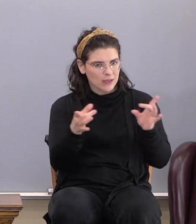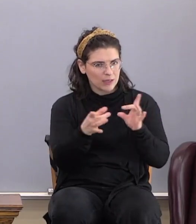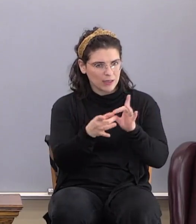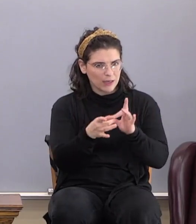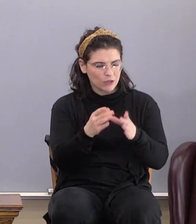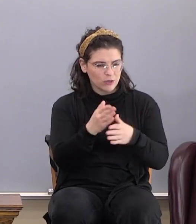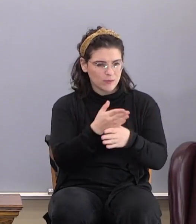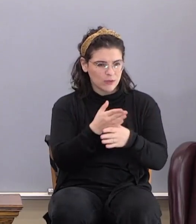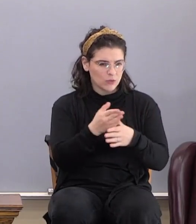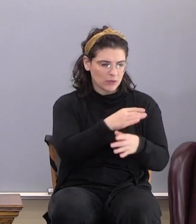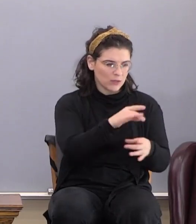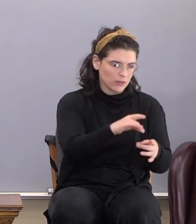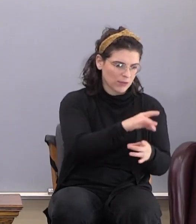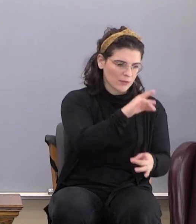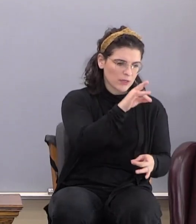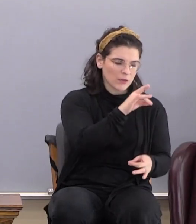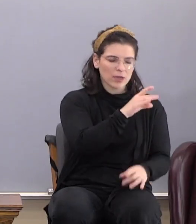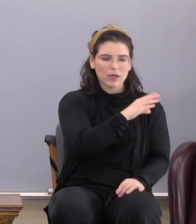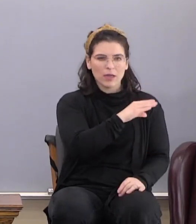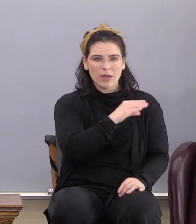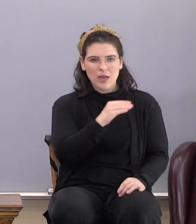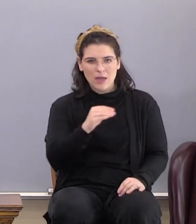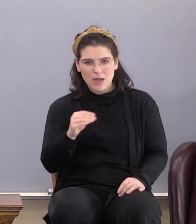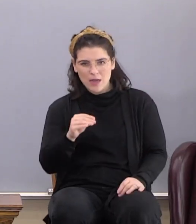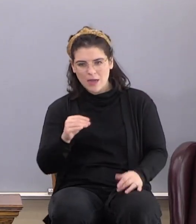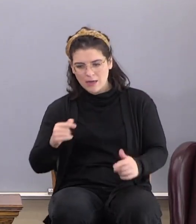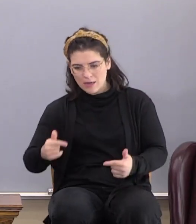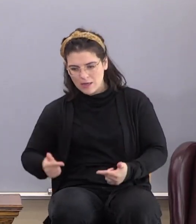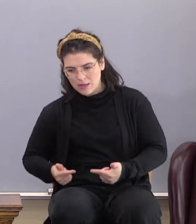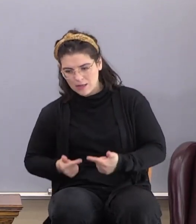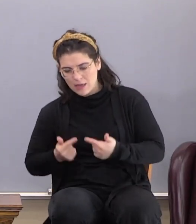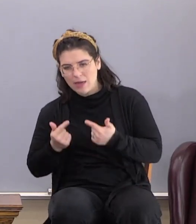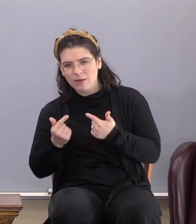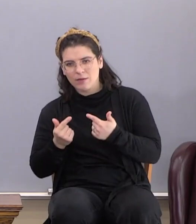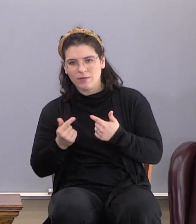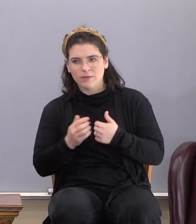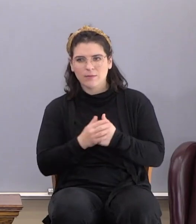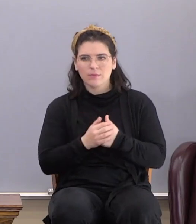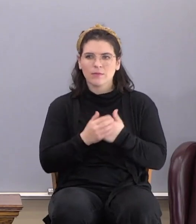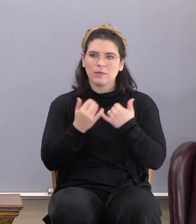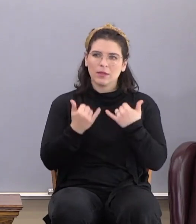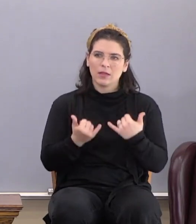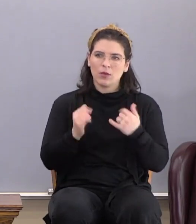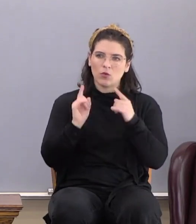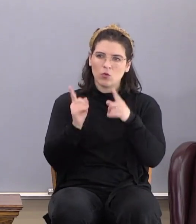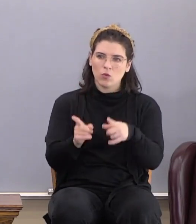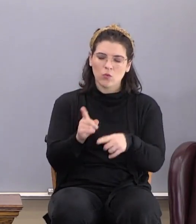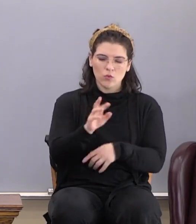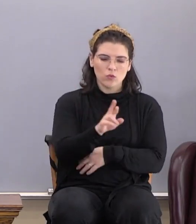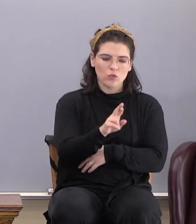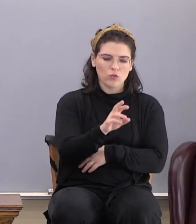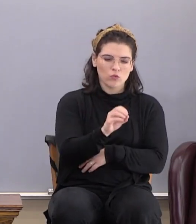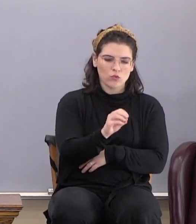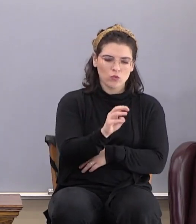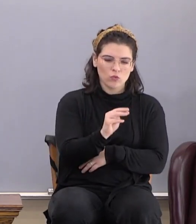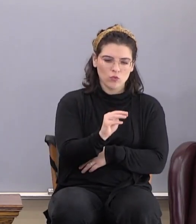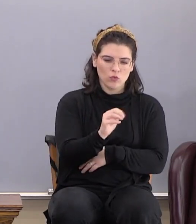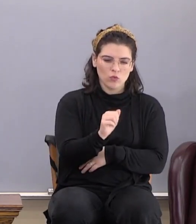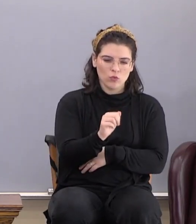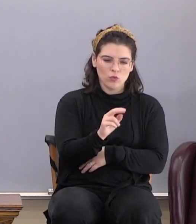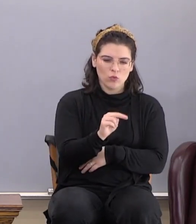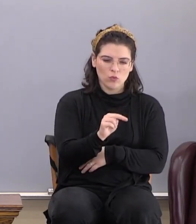the Spirit and life. Now let's go to Romans chapter 8. This is